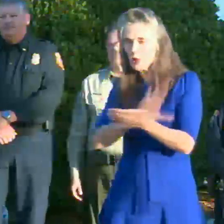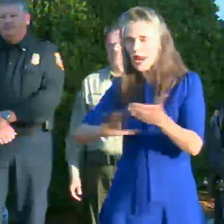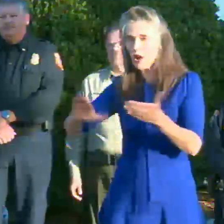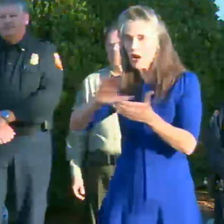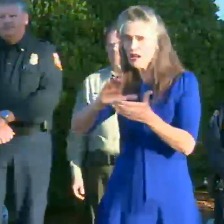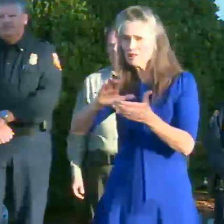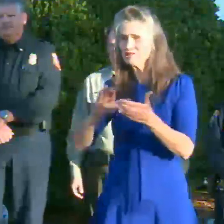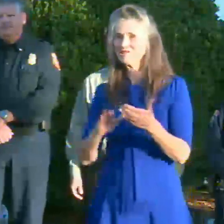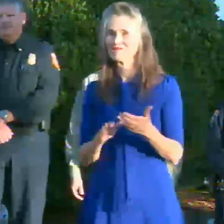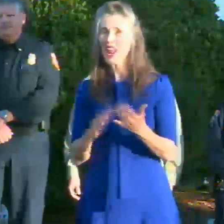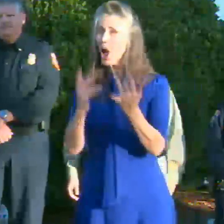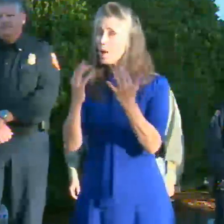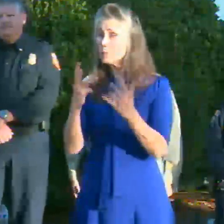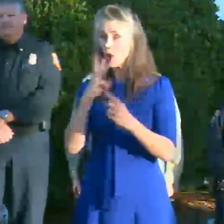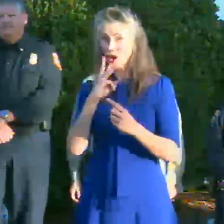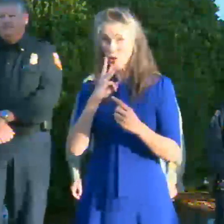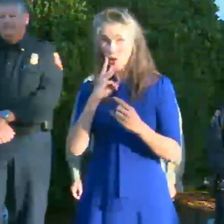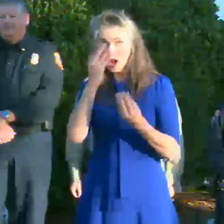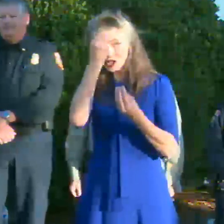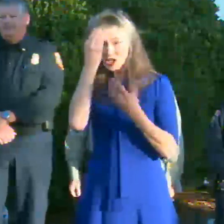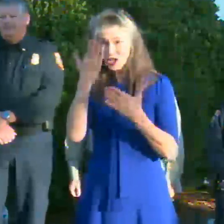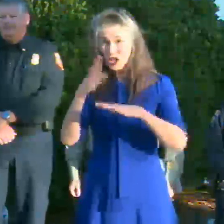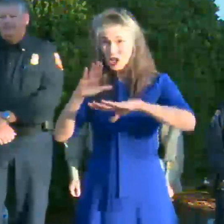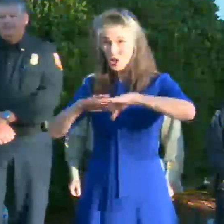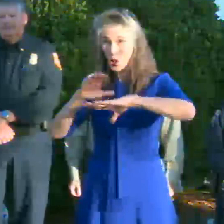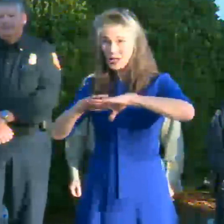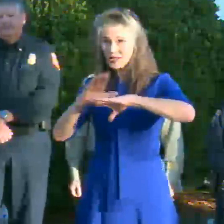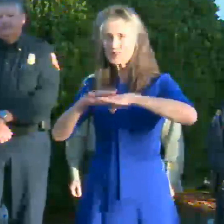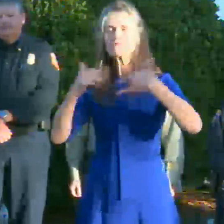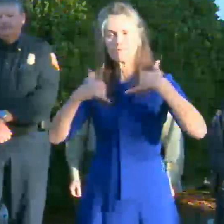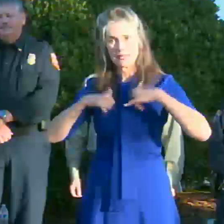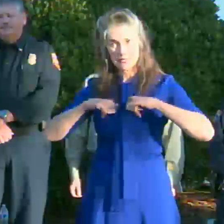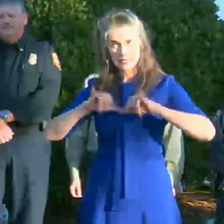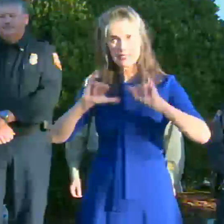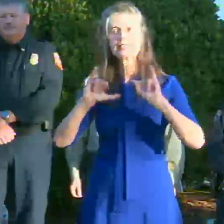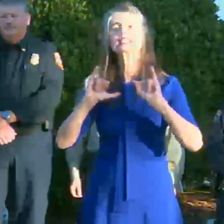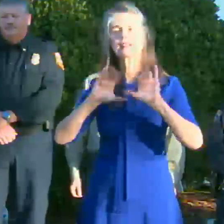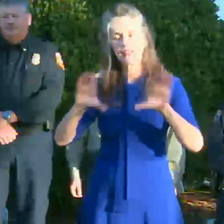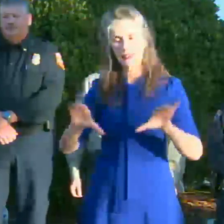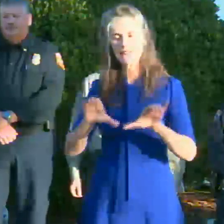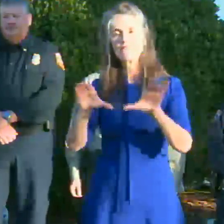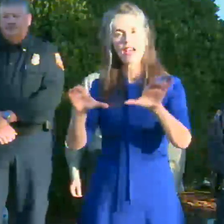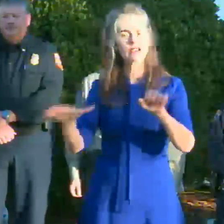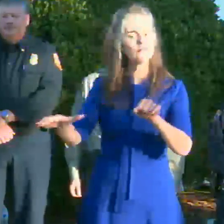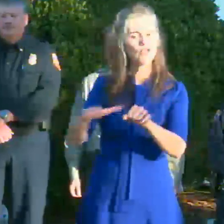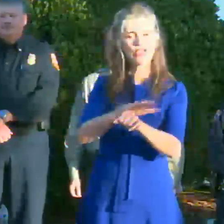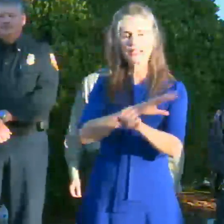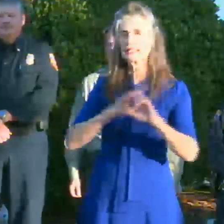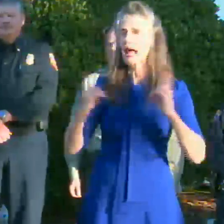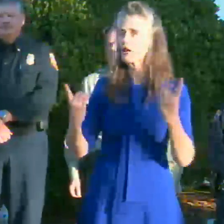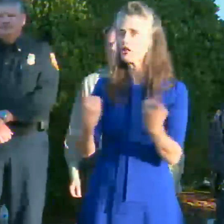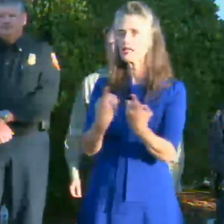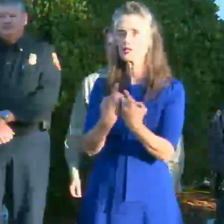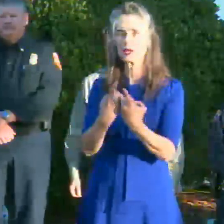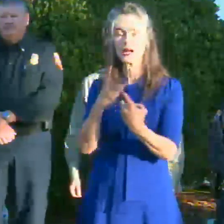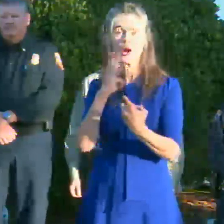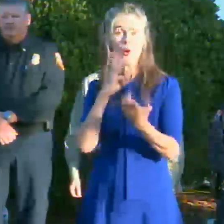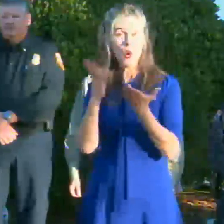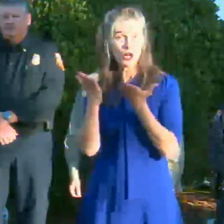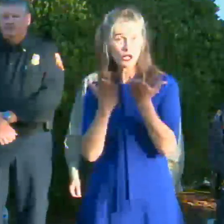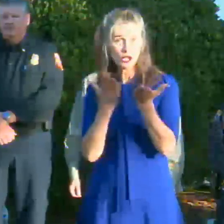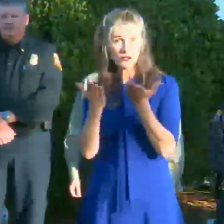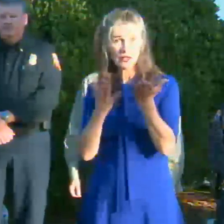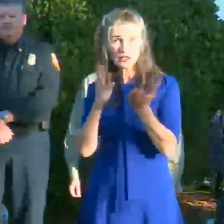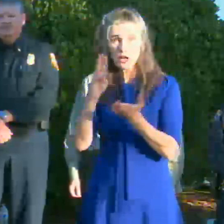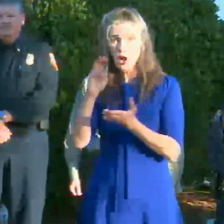is still in effect for the entire district. Water service throughout Montecito continues